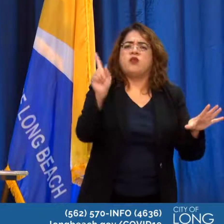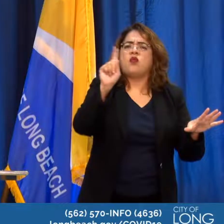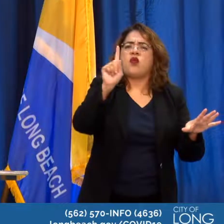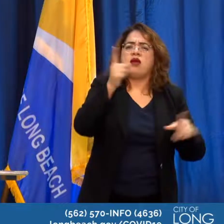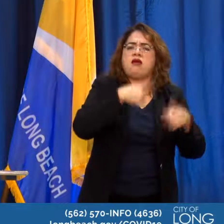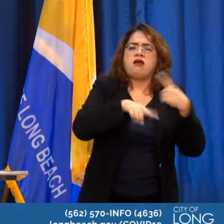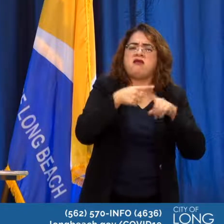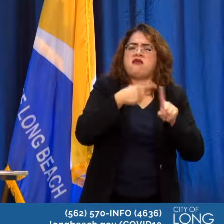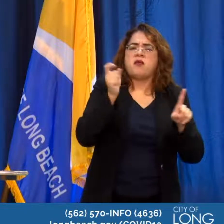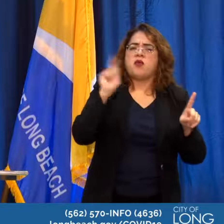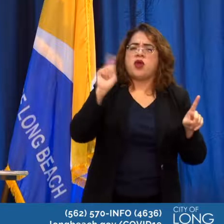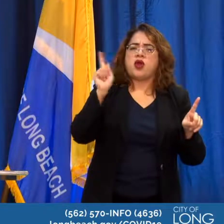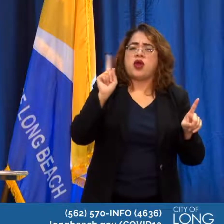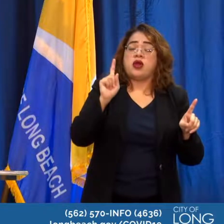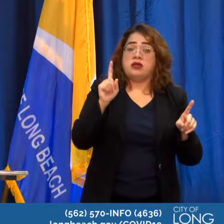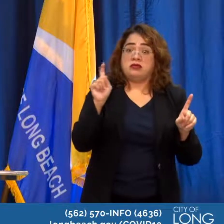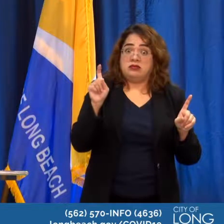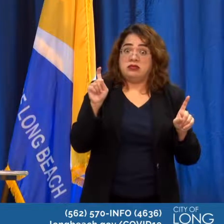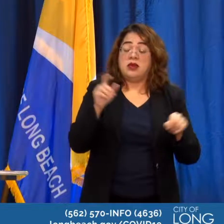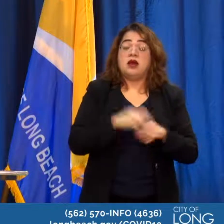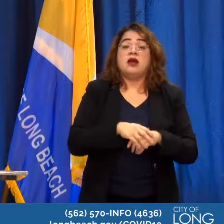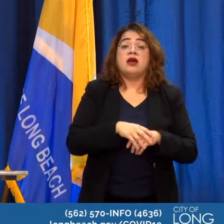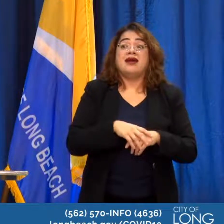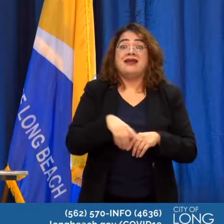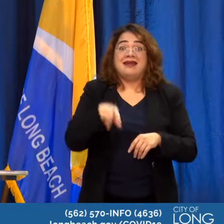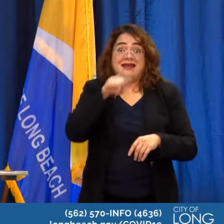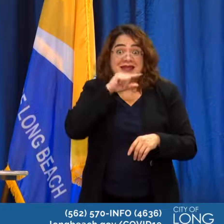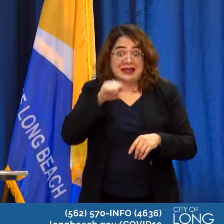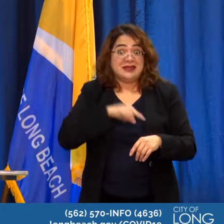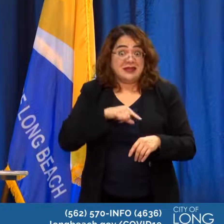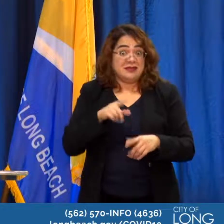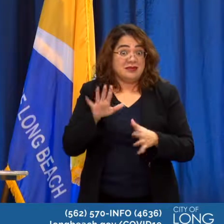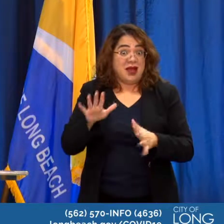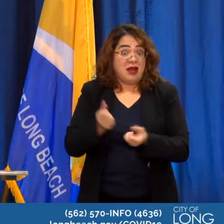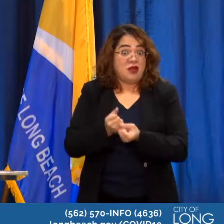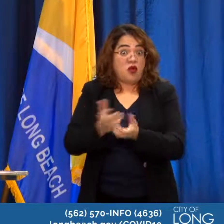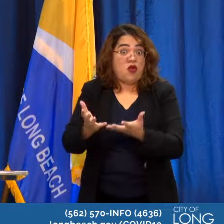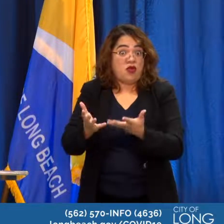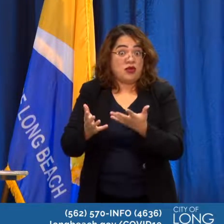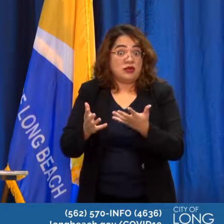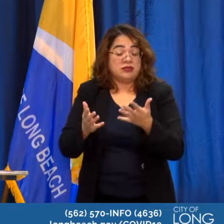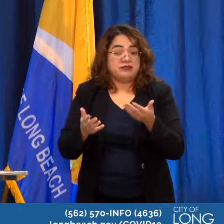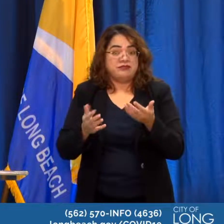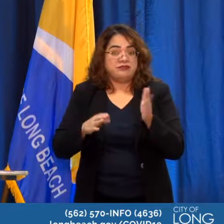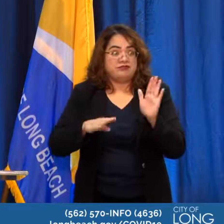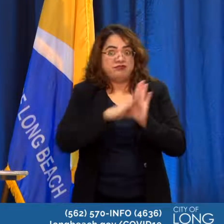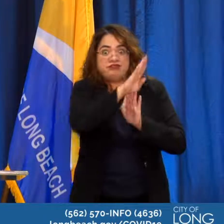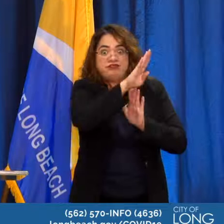when we'll get a better idea of whether Thanksgiving led to a spike in cases?